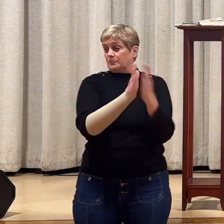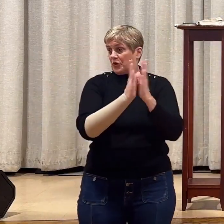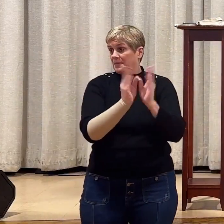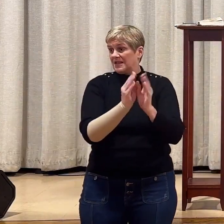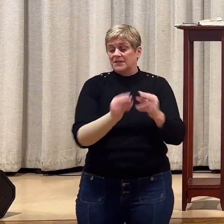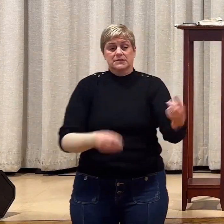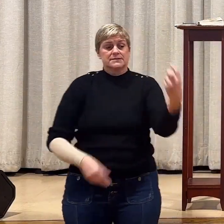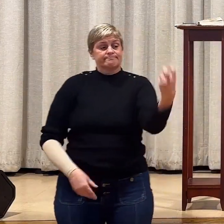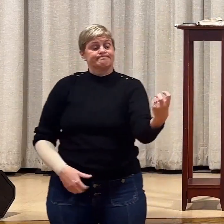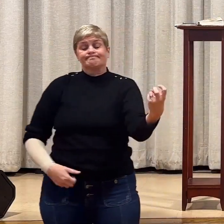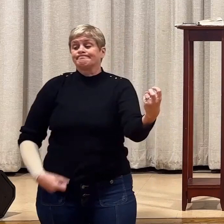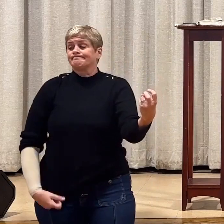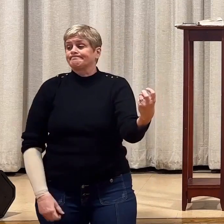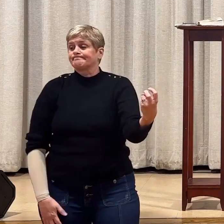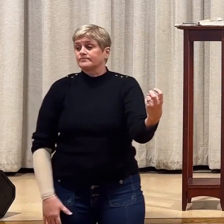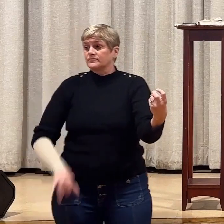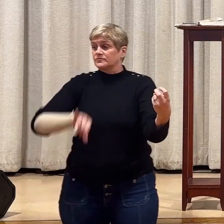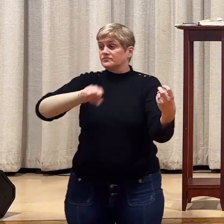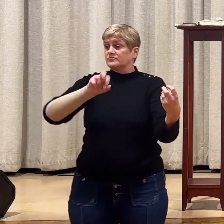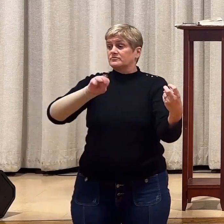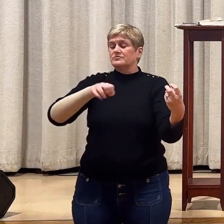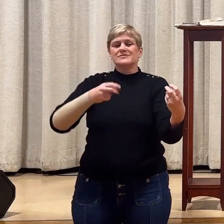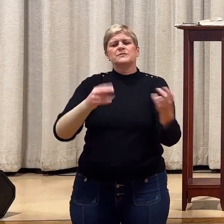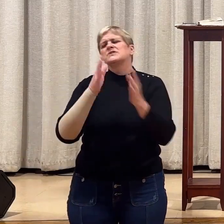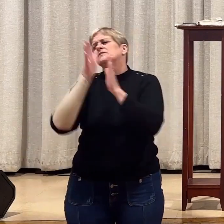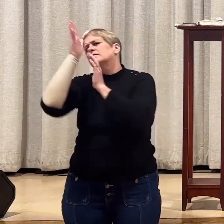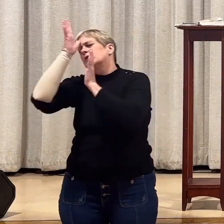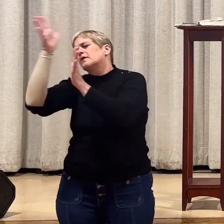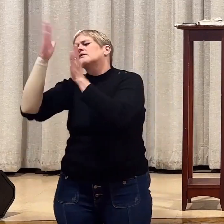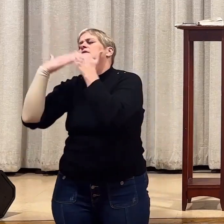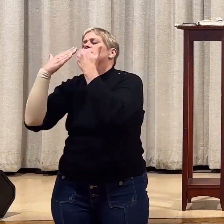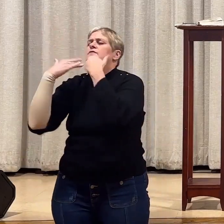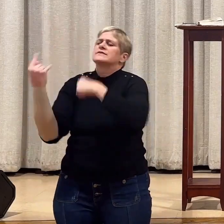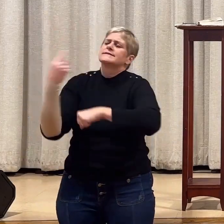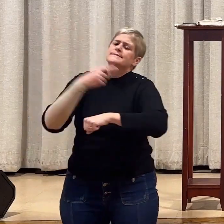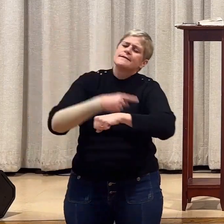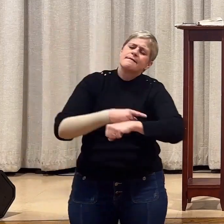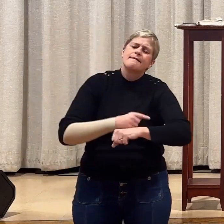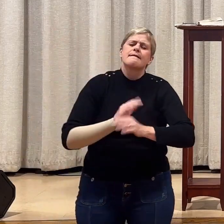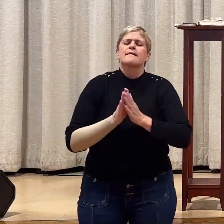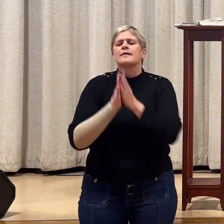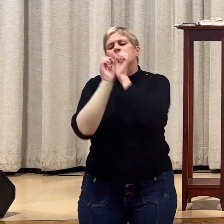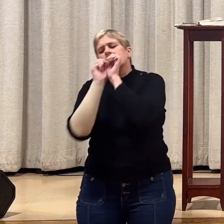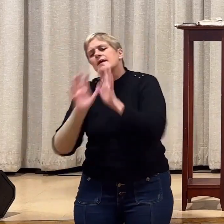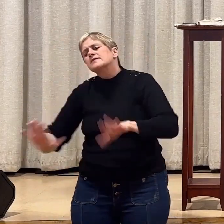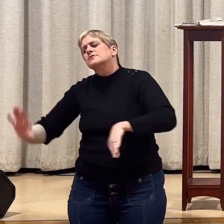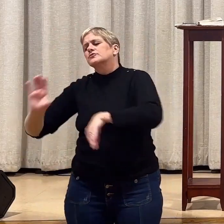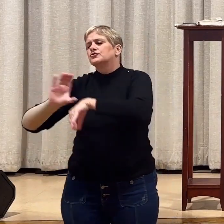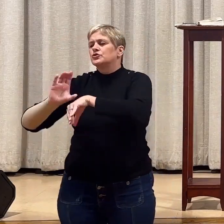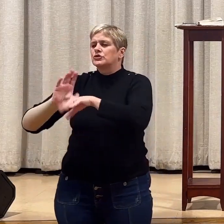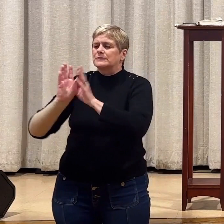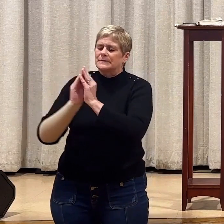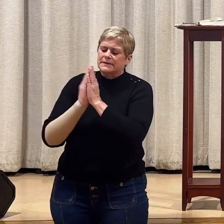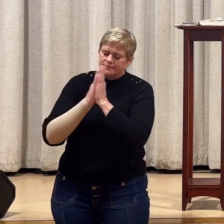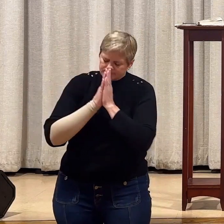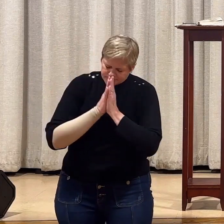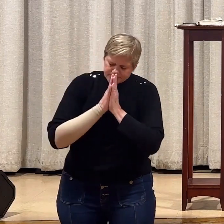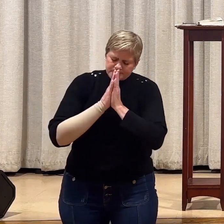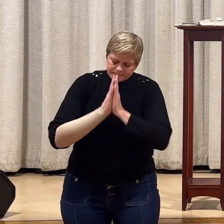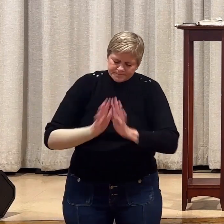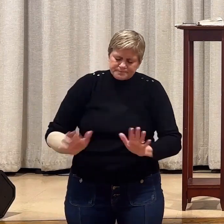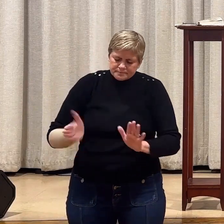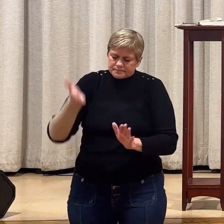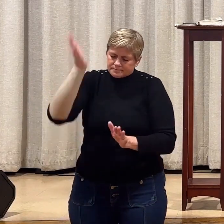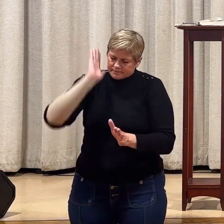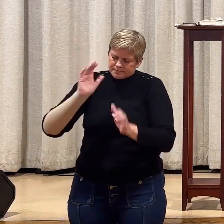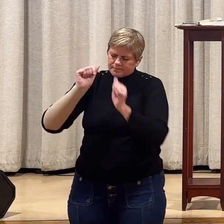He sits down next to us and someone prays, Father, thank you for this day and bless our church meeting. And God,